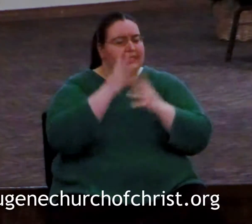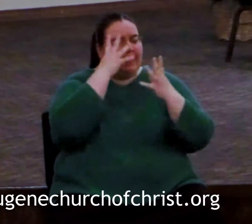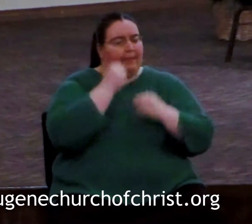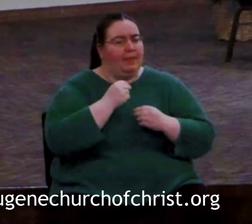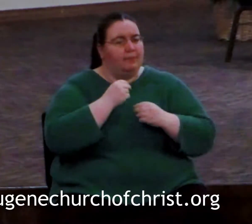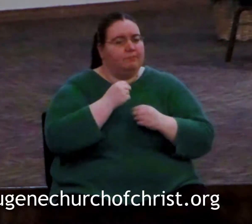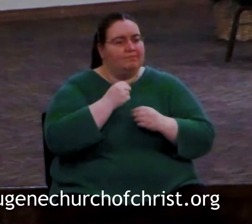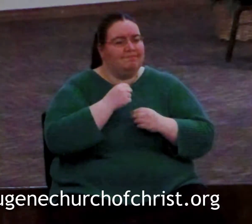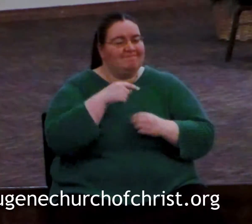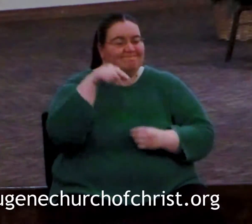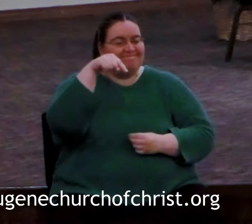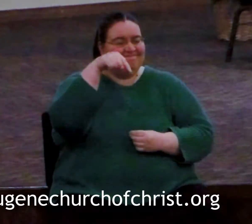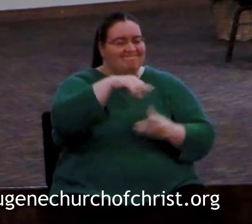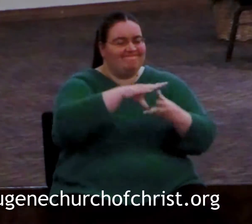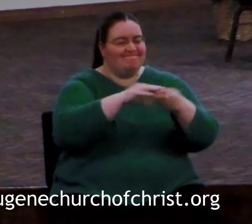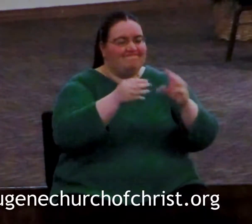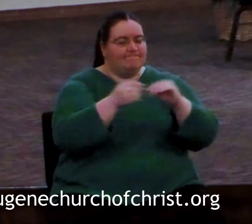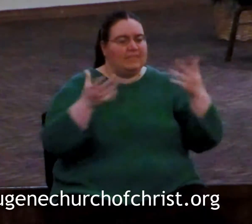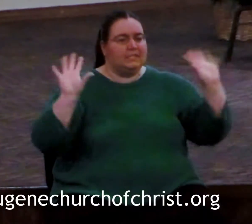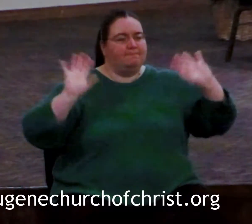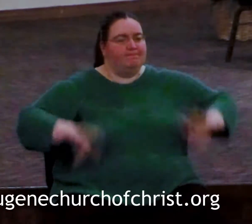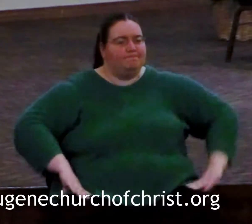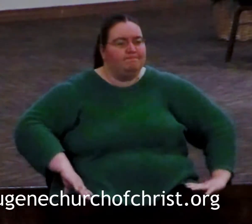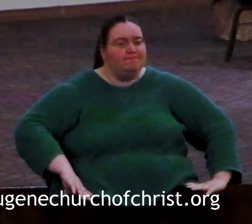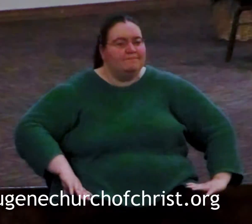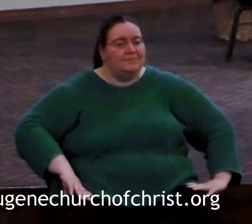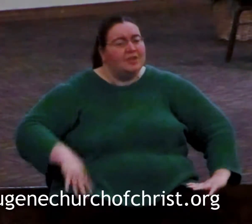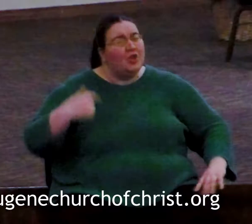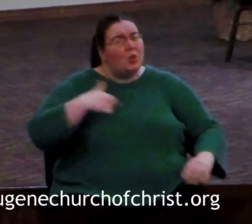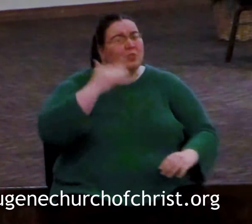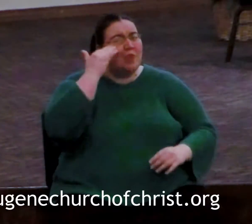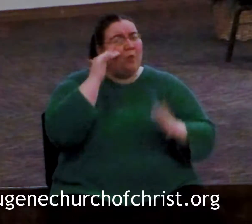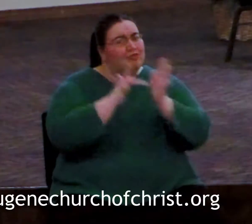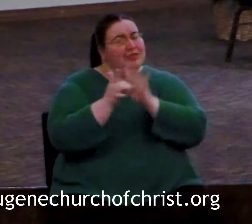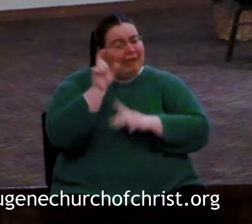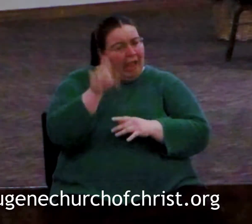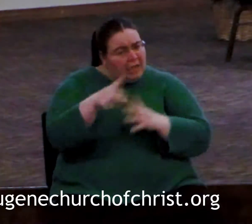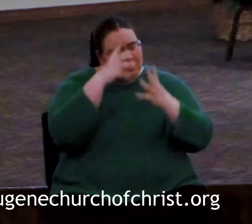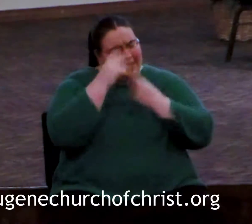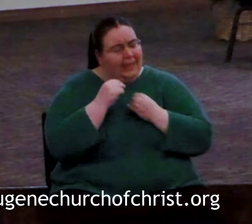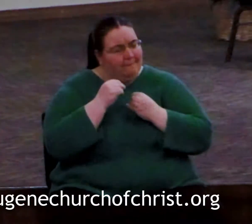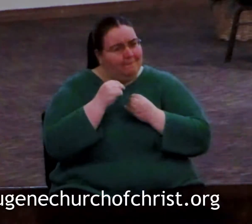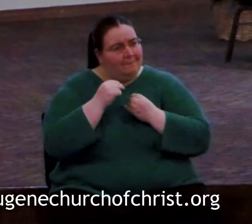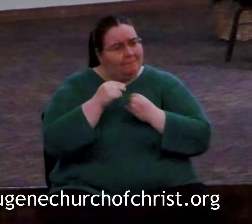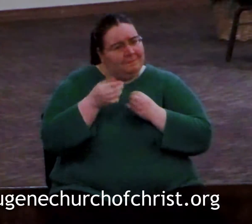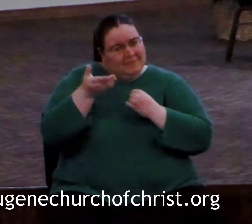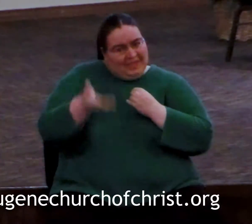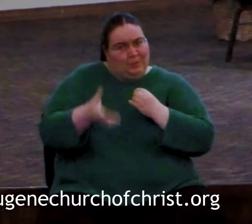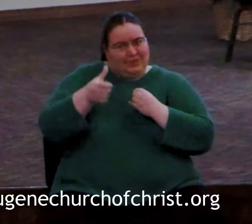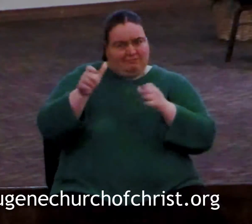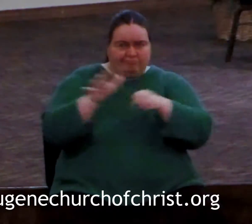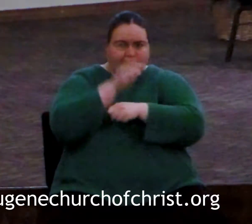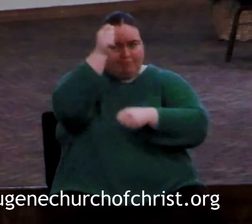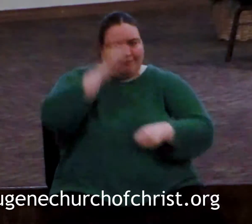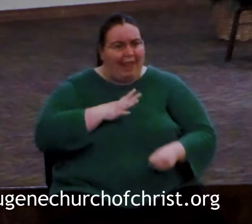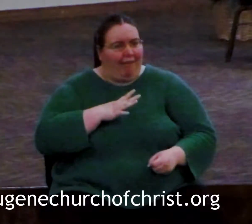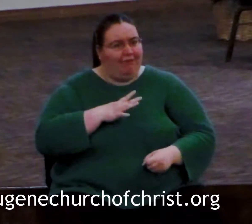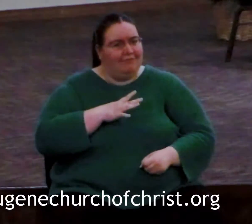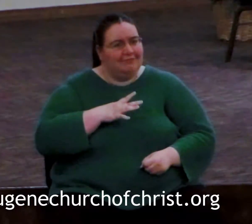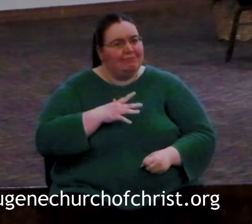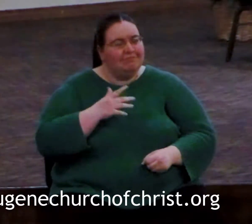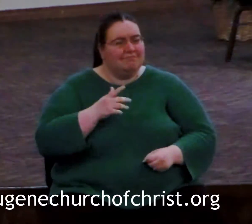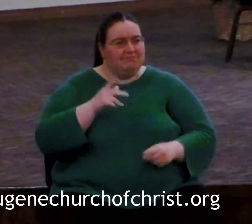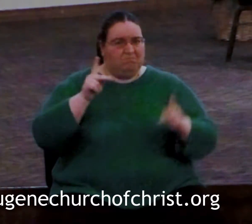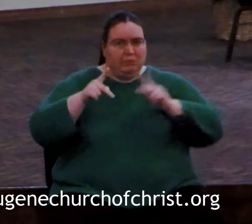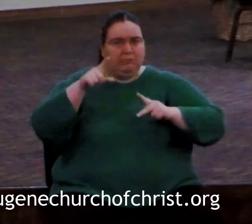here. This is it. Now, we know he had to have slept. He was a man, and that's something that you need pretty